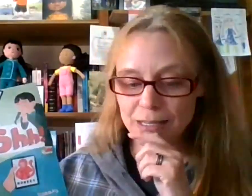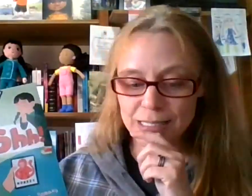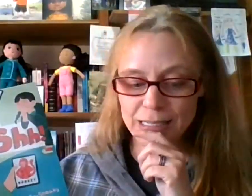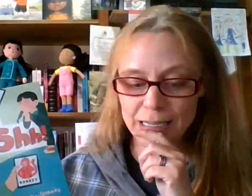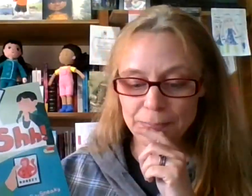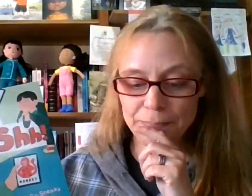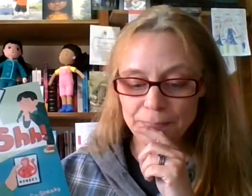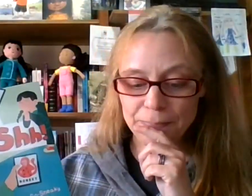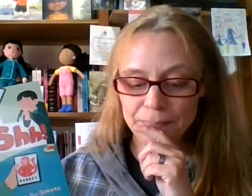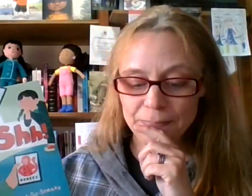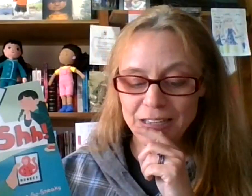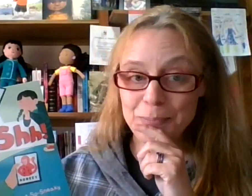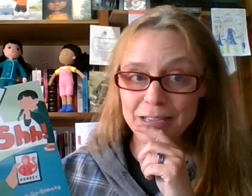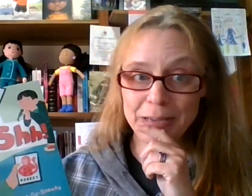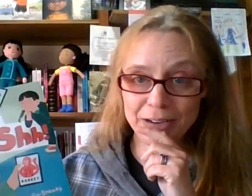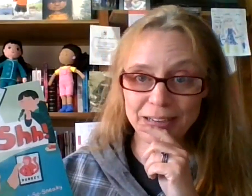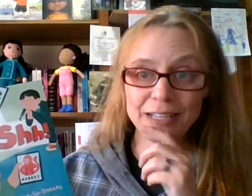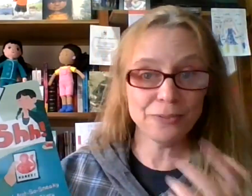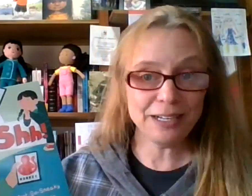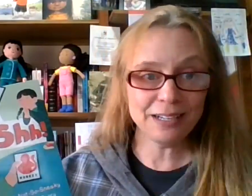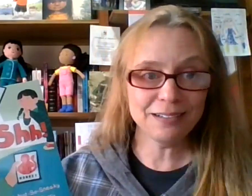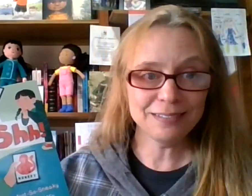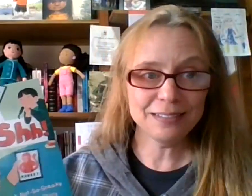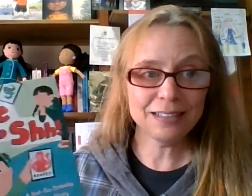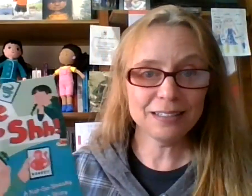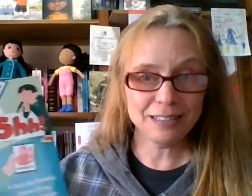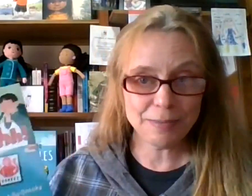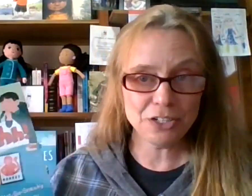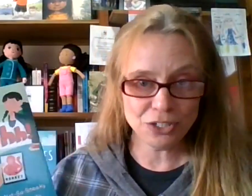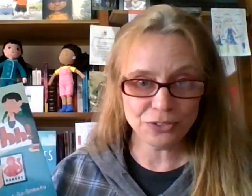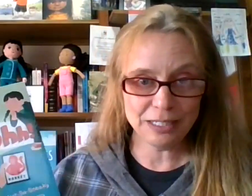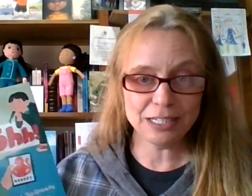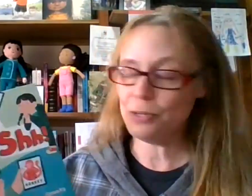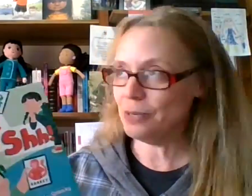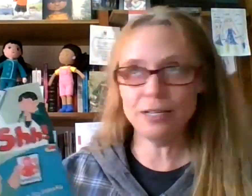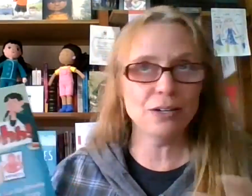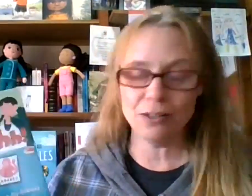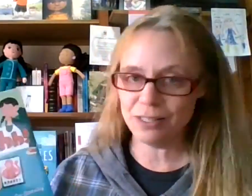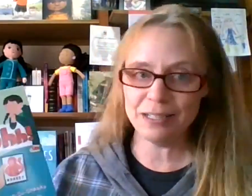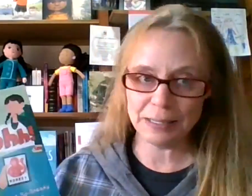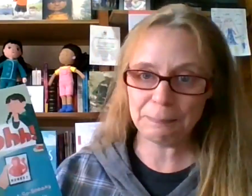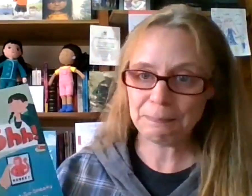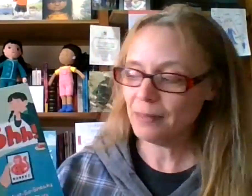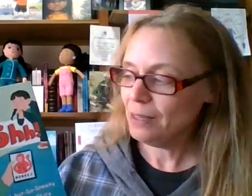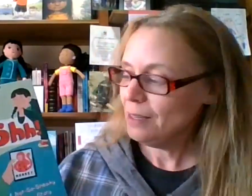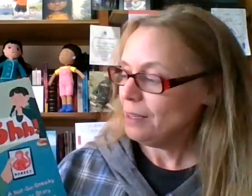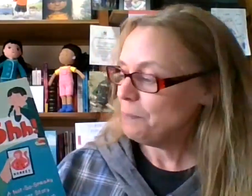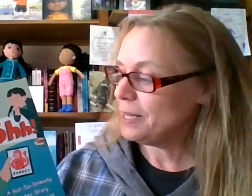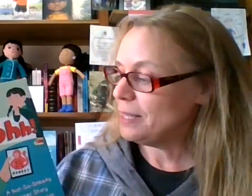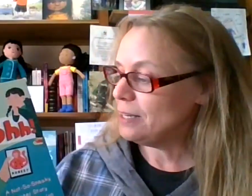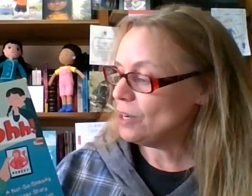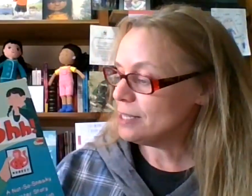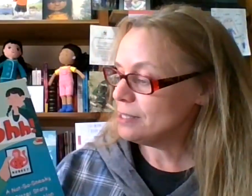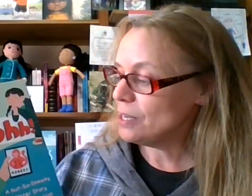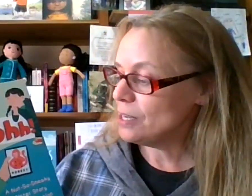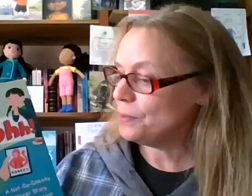that was, being a parent and reading to my children, because we read all the time.